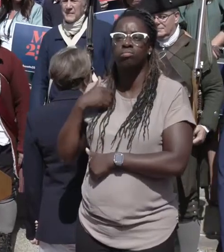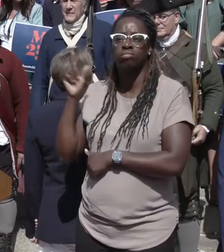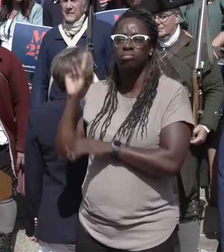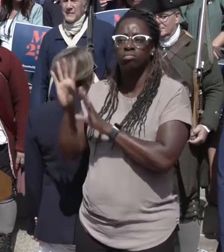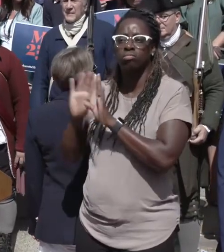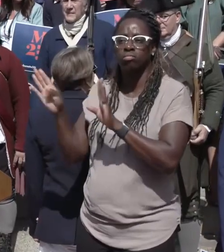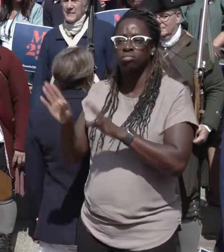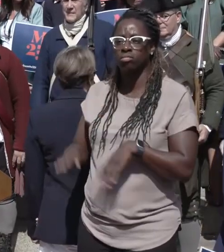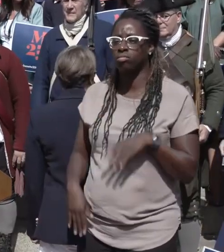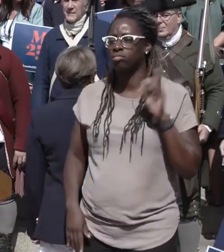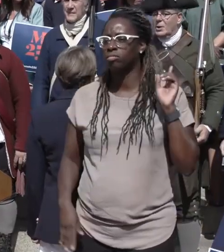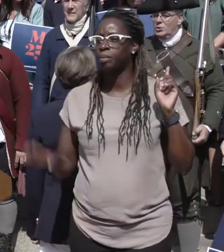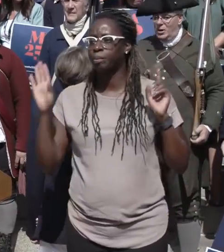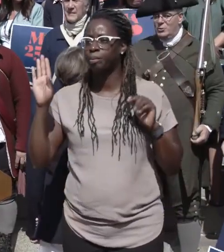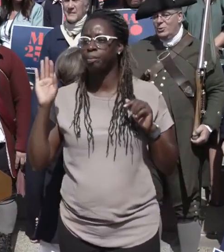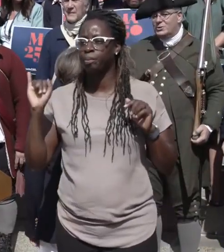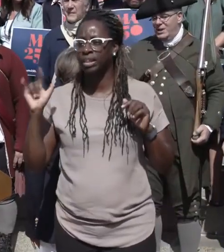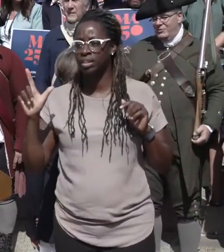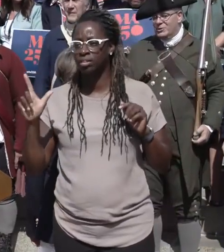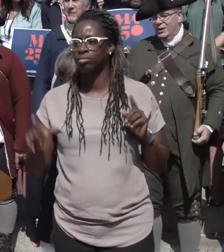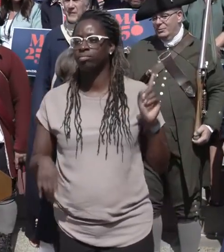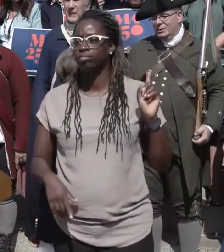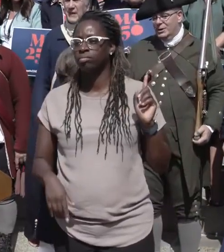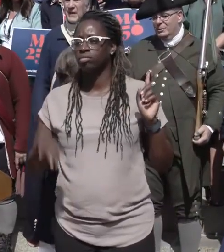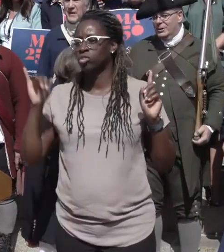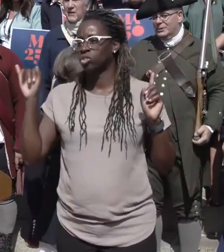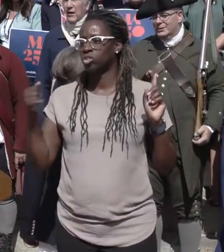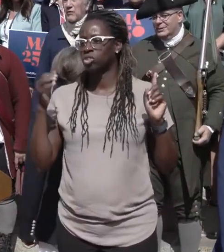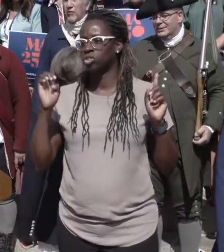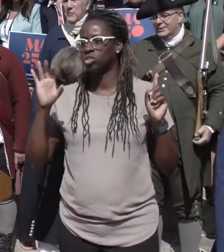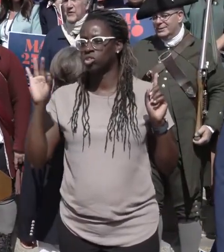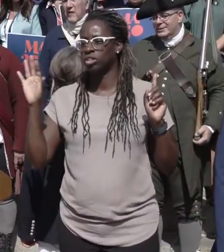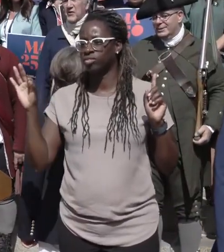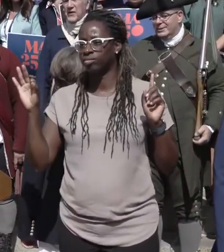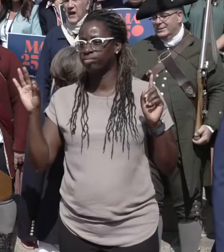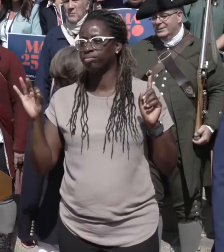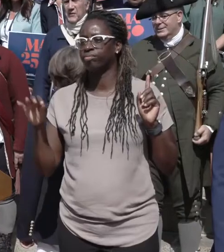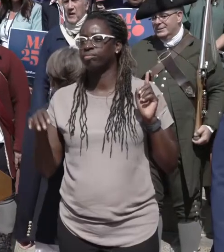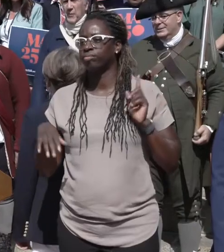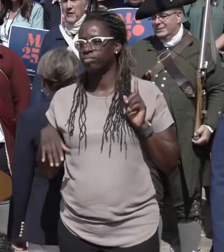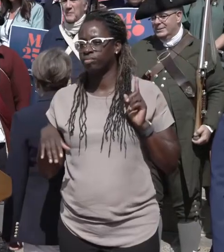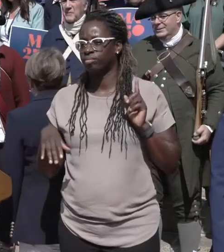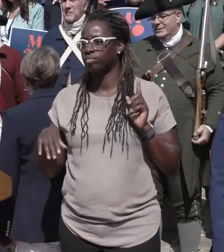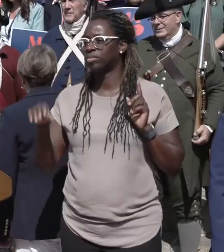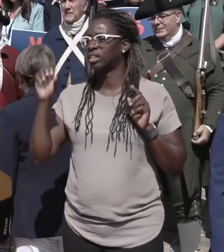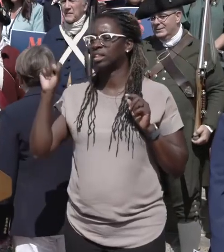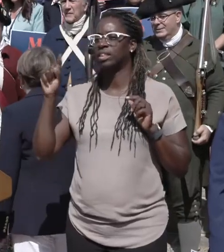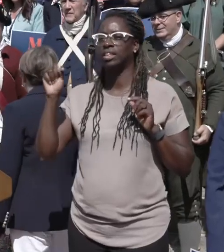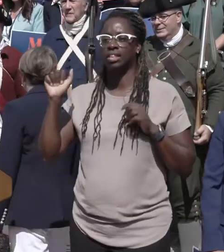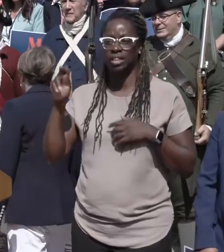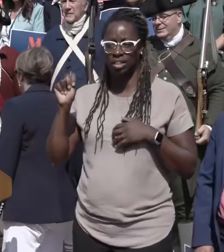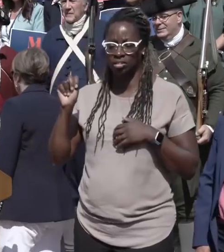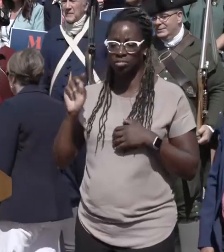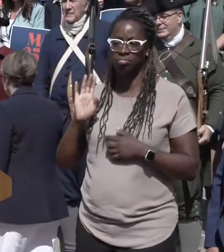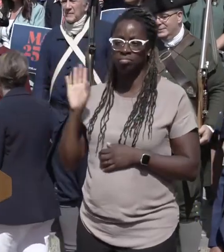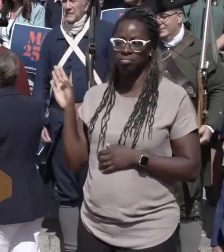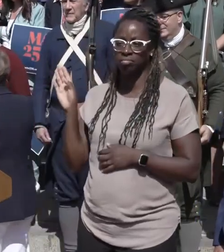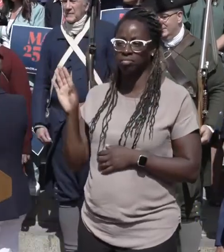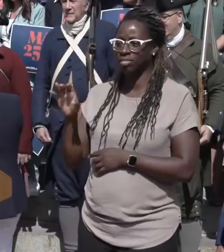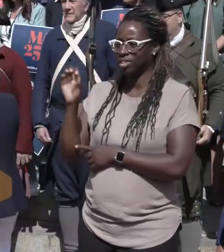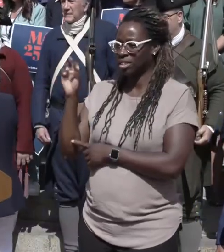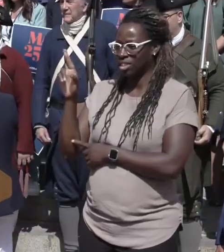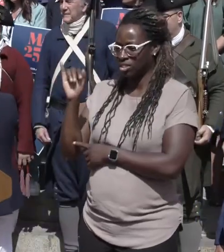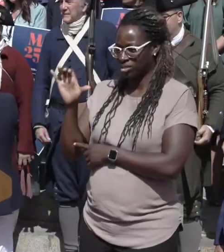Jeff Swartz, Danvers Alarmless Company. Tom Coates, Danvers Alarmless Company. Daniel Cripps, Danvers Alarmless Company. Henry Rakowski, Danvers Alarmless